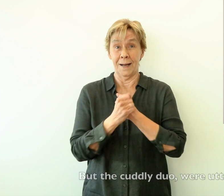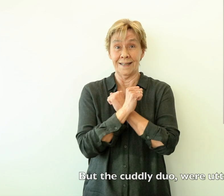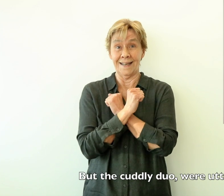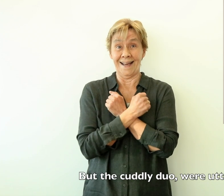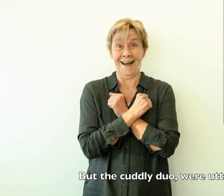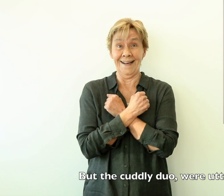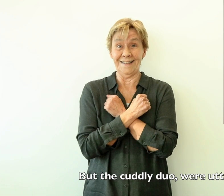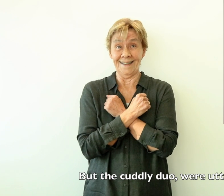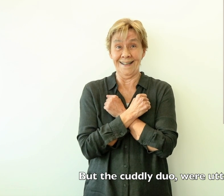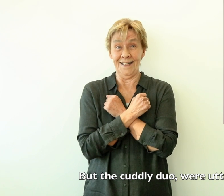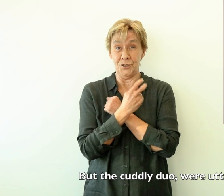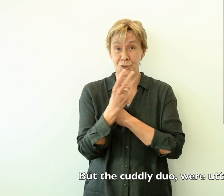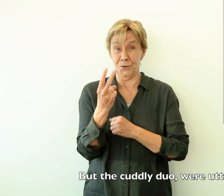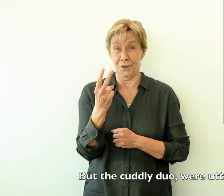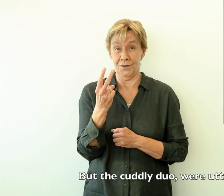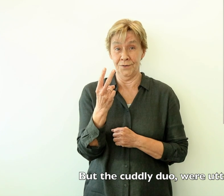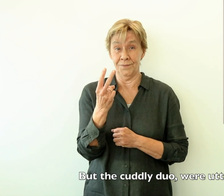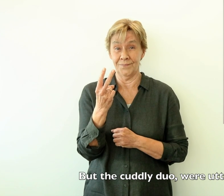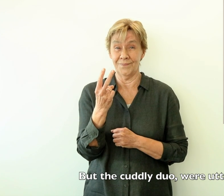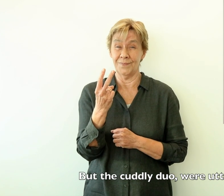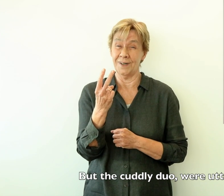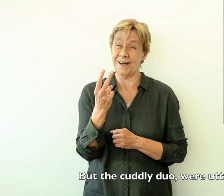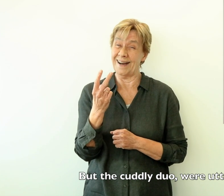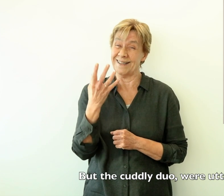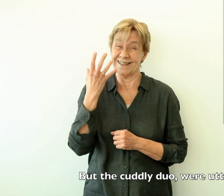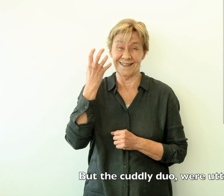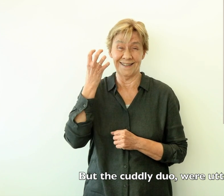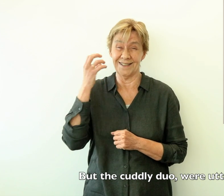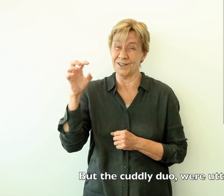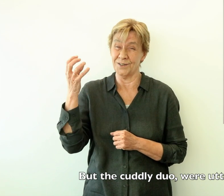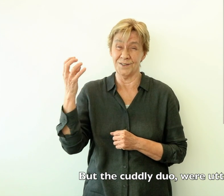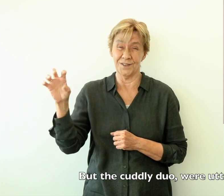the cuddly duo were utterly so-so.